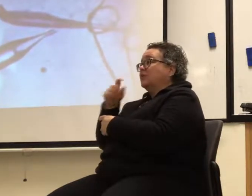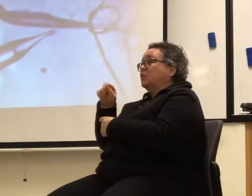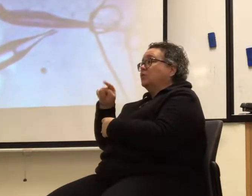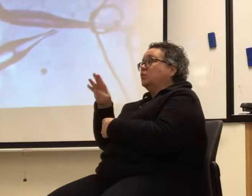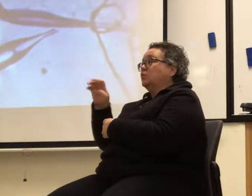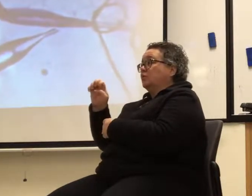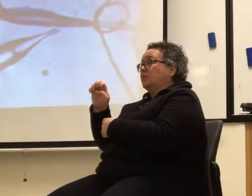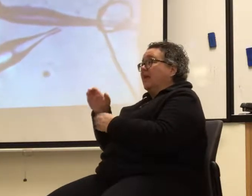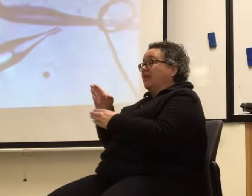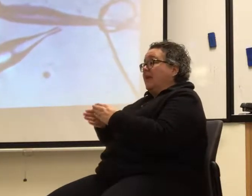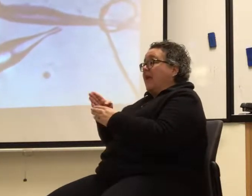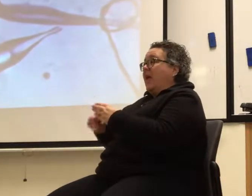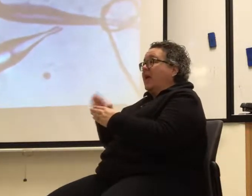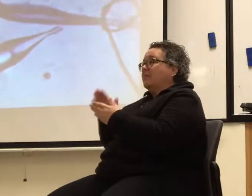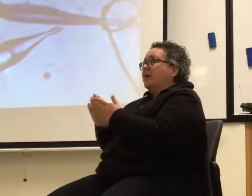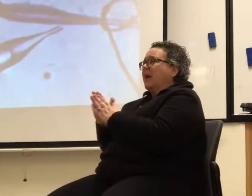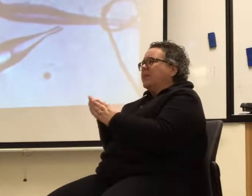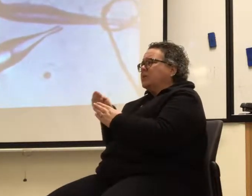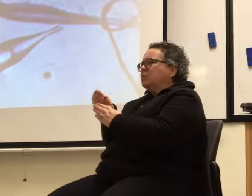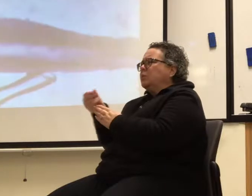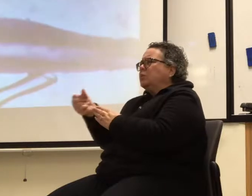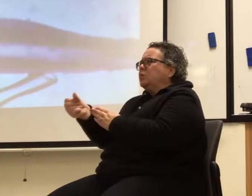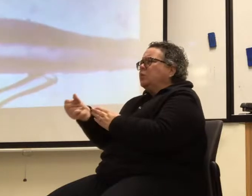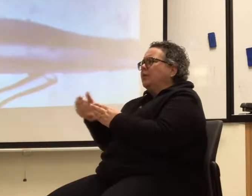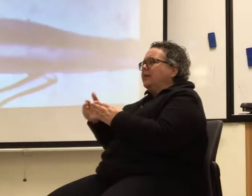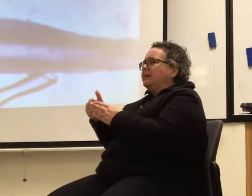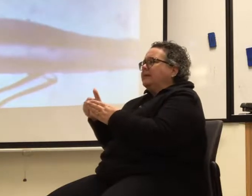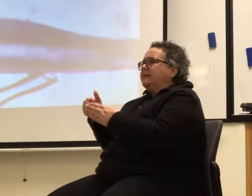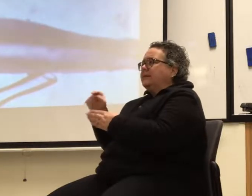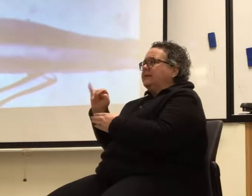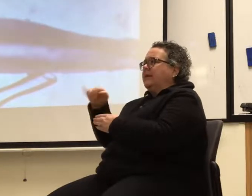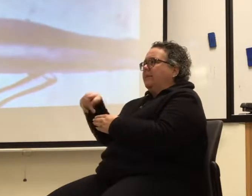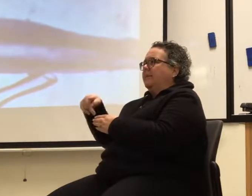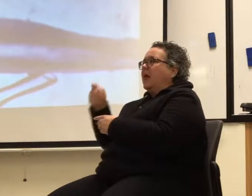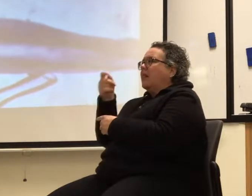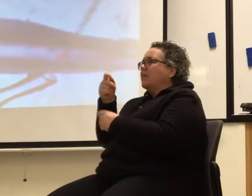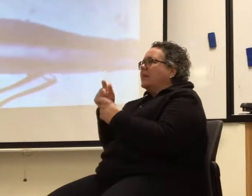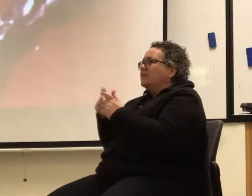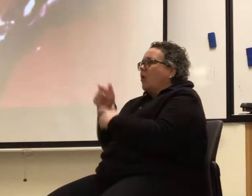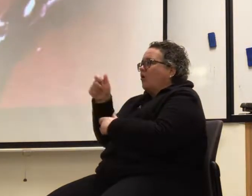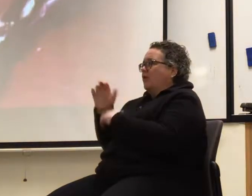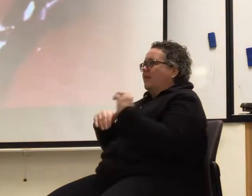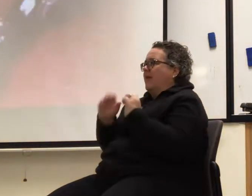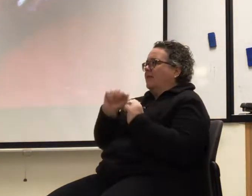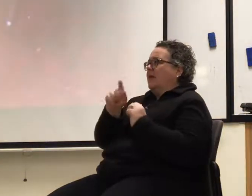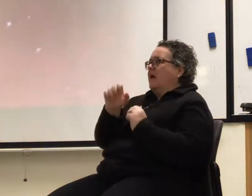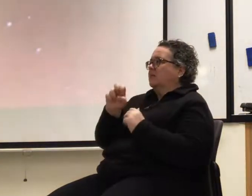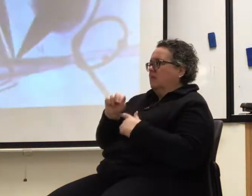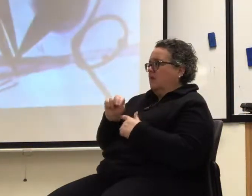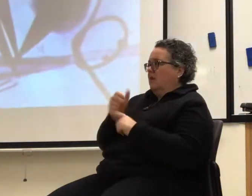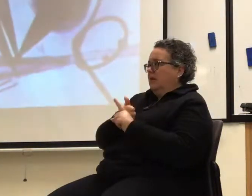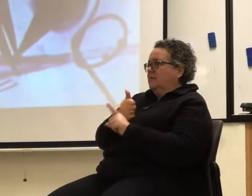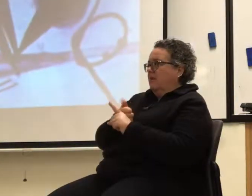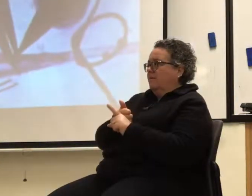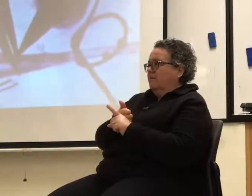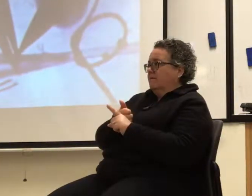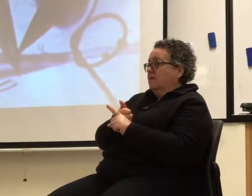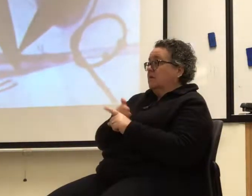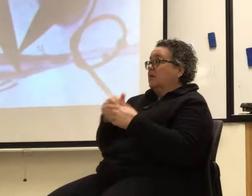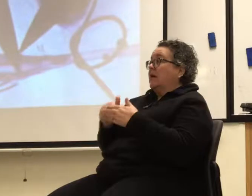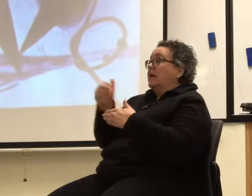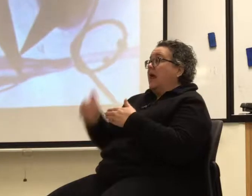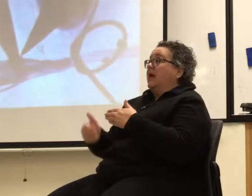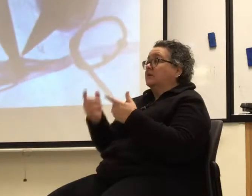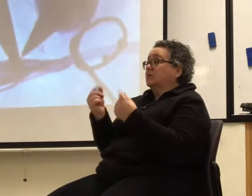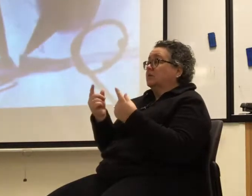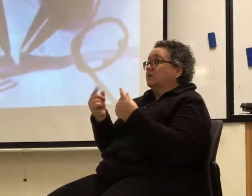been ground down to form a smooth, oblique tip, slightly smaller than the diameter of the axon. The next step is